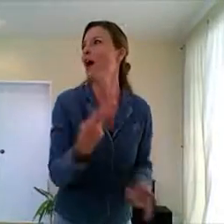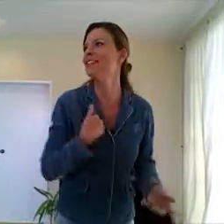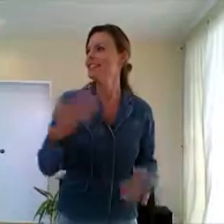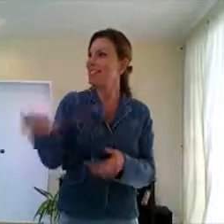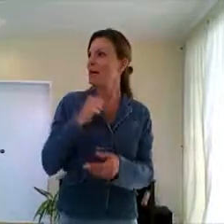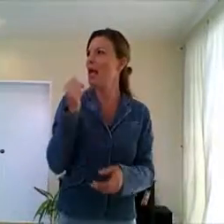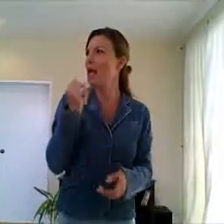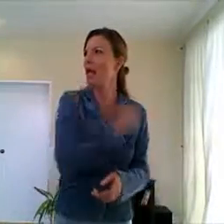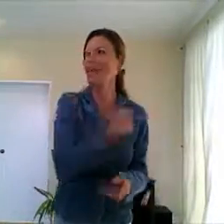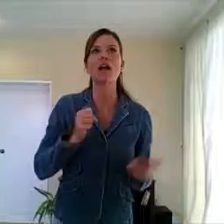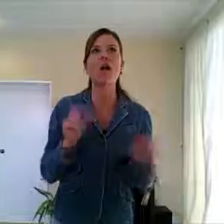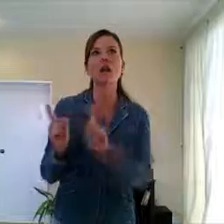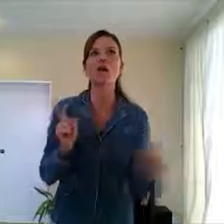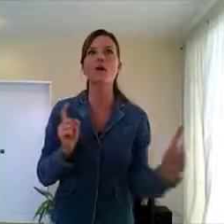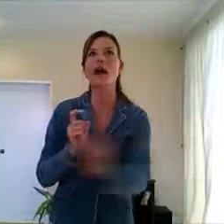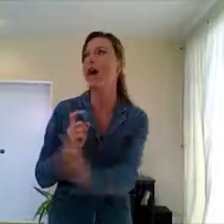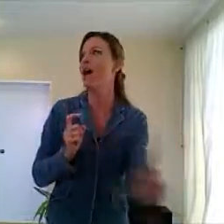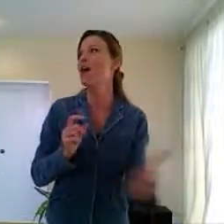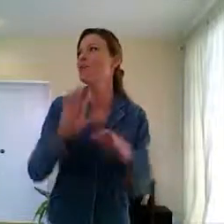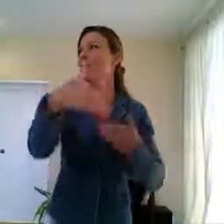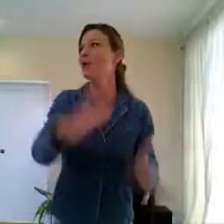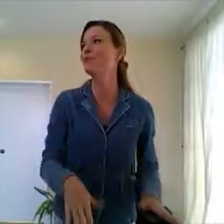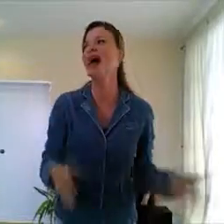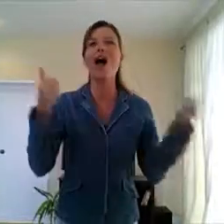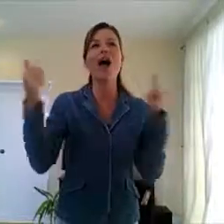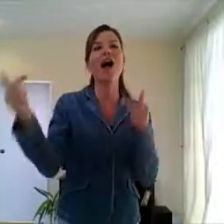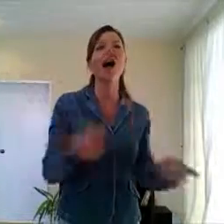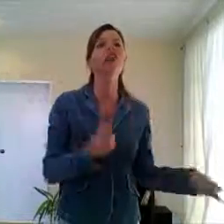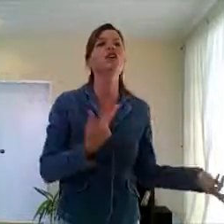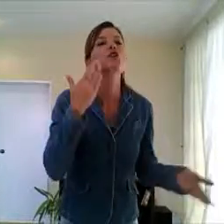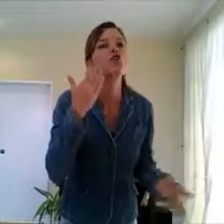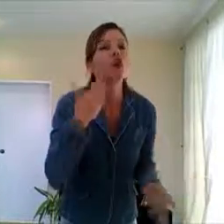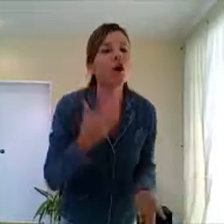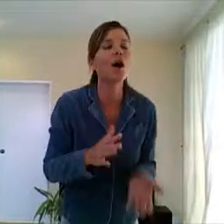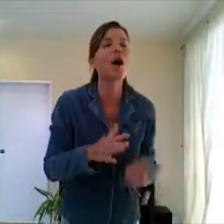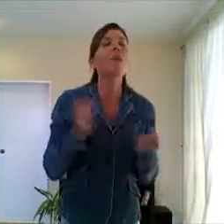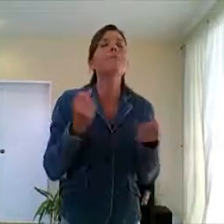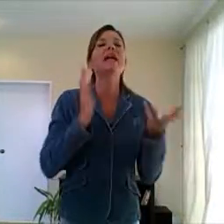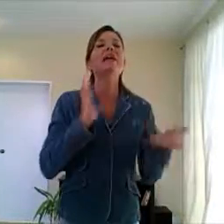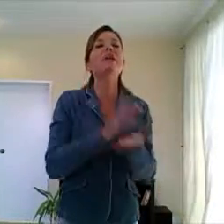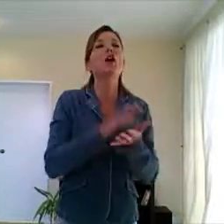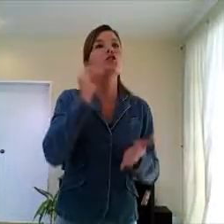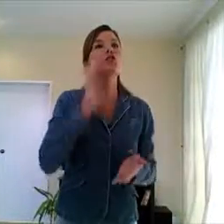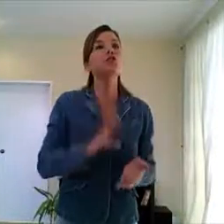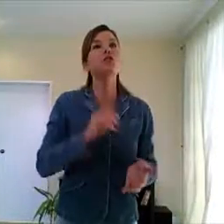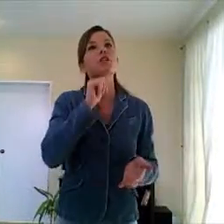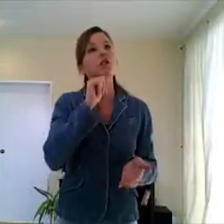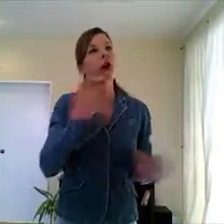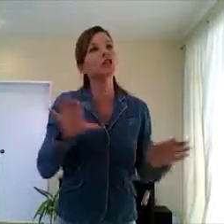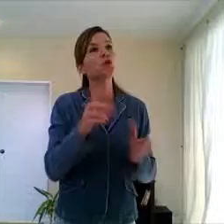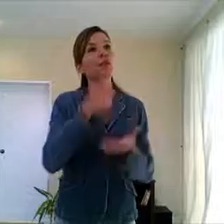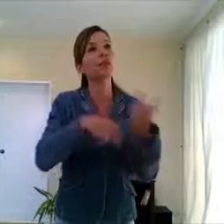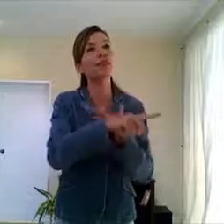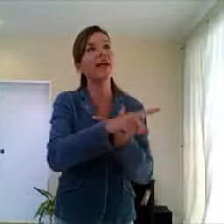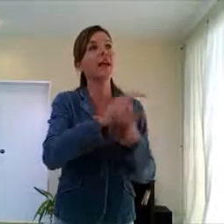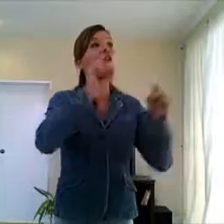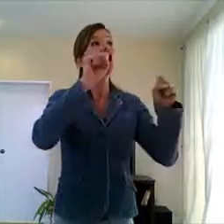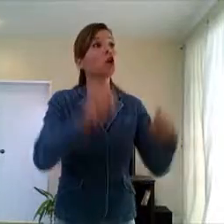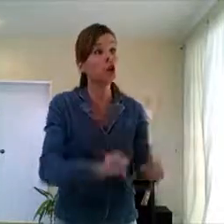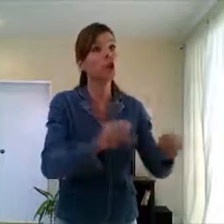And so that's why a lot of our students are not doing what they could do. They're very bright students. Let